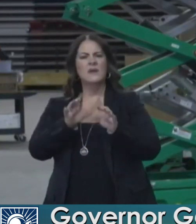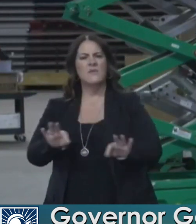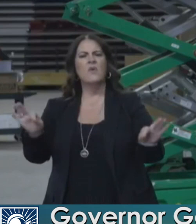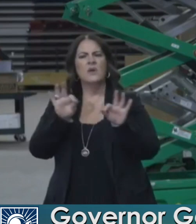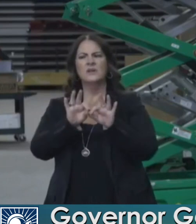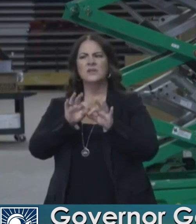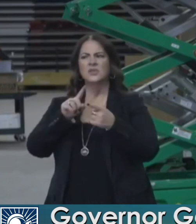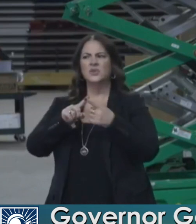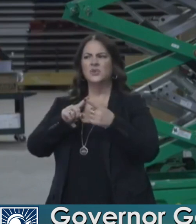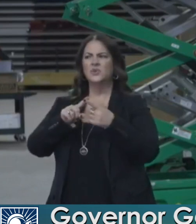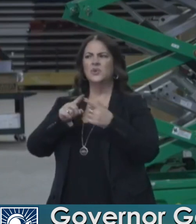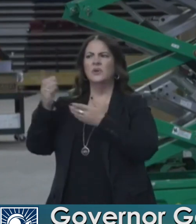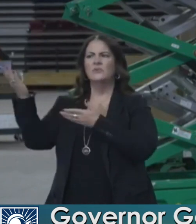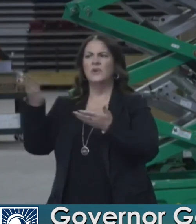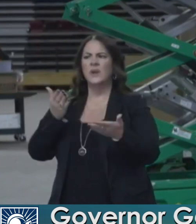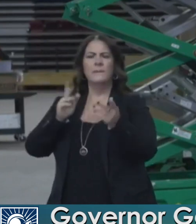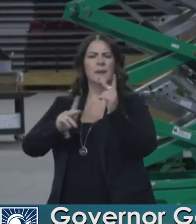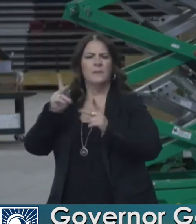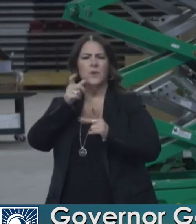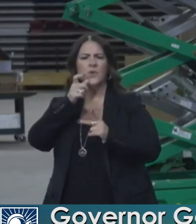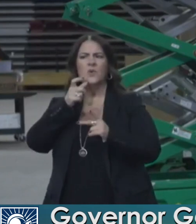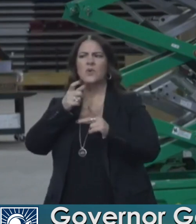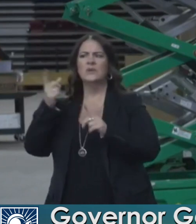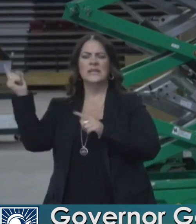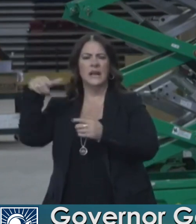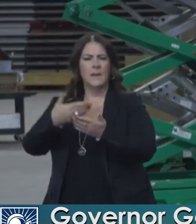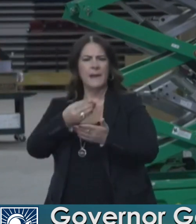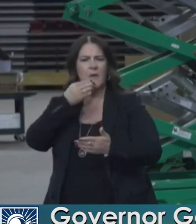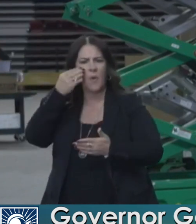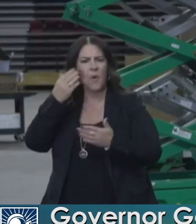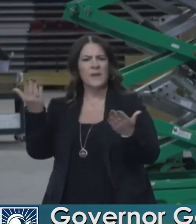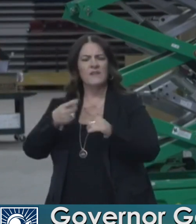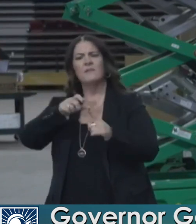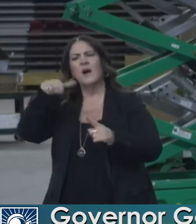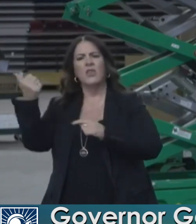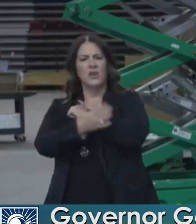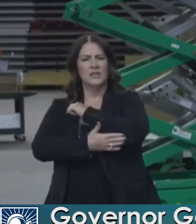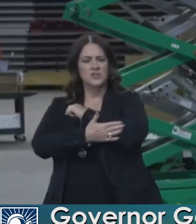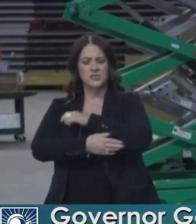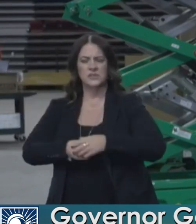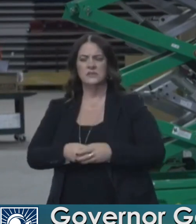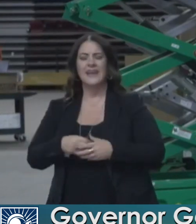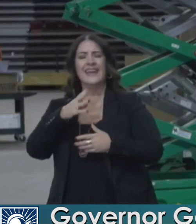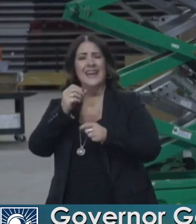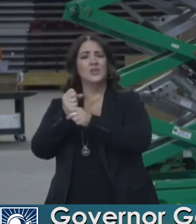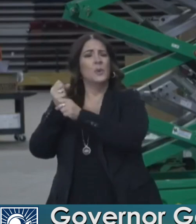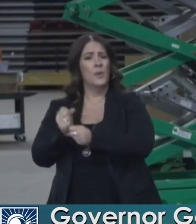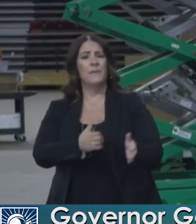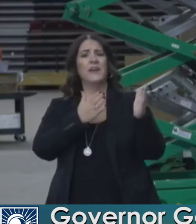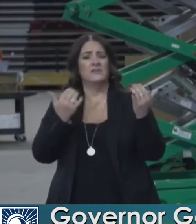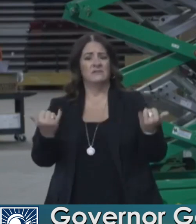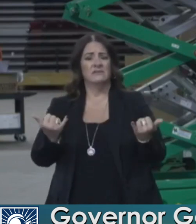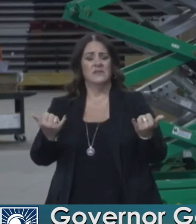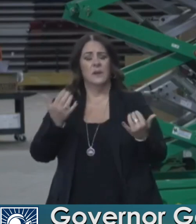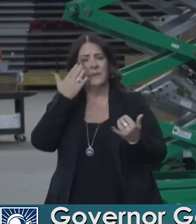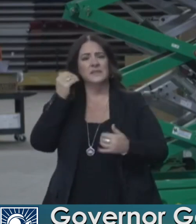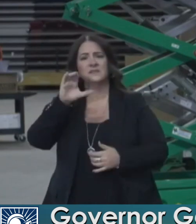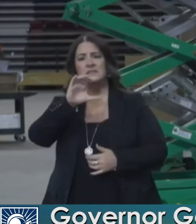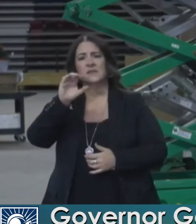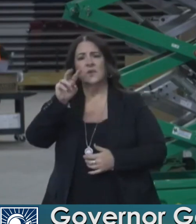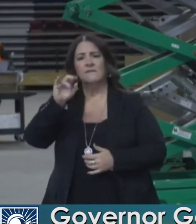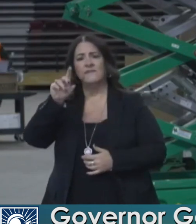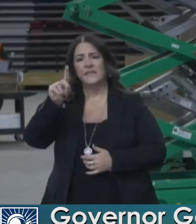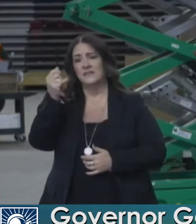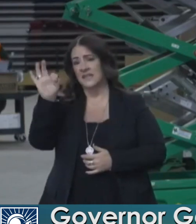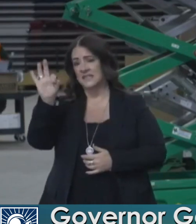repatriated, but begin the process to really start focusing on preparing for COVID-19 and the prospect